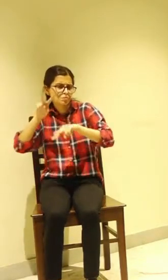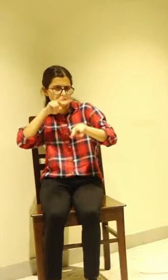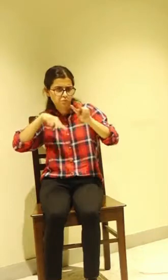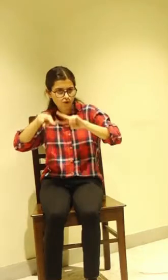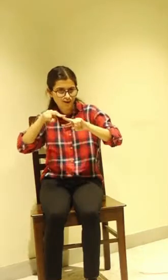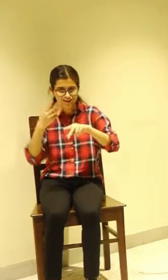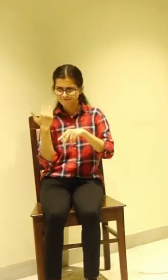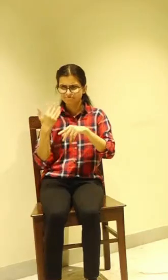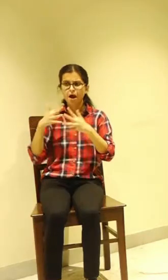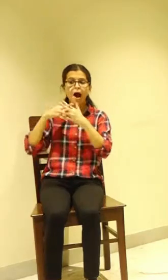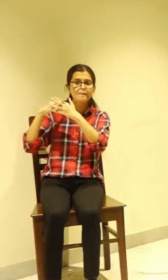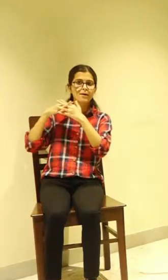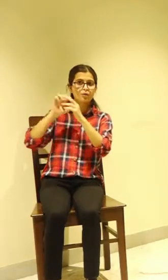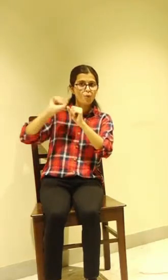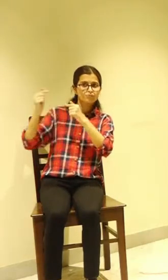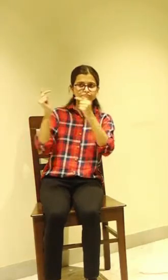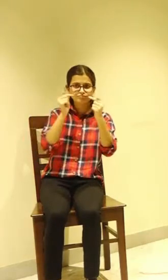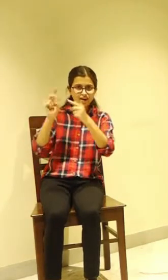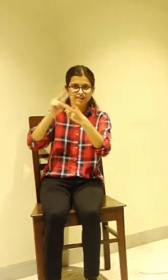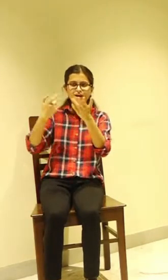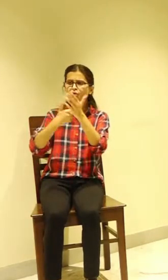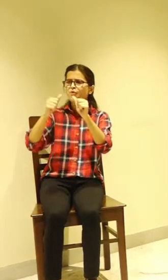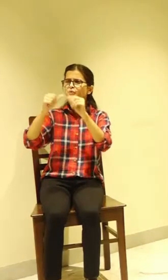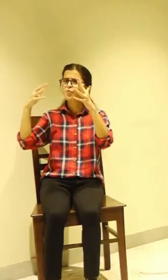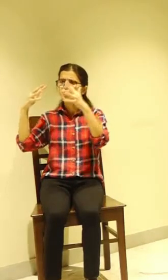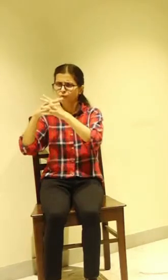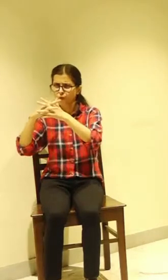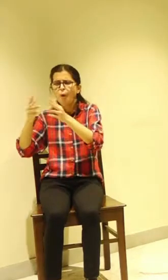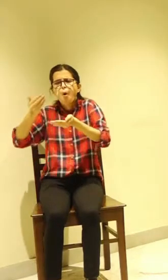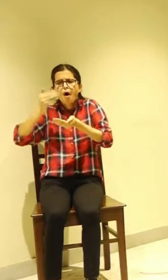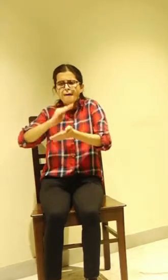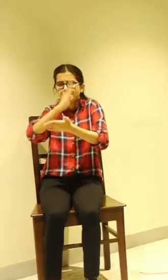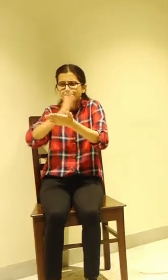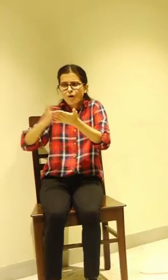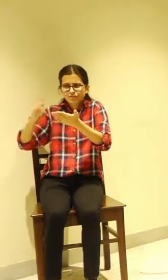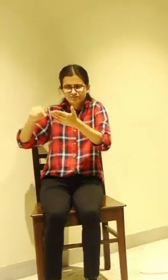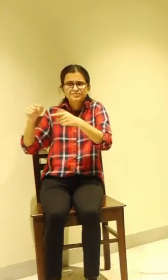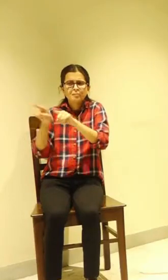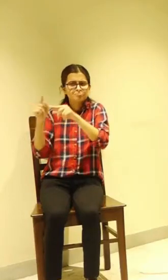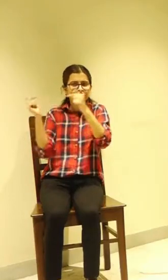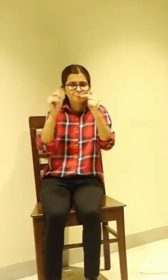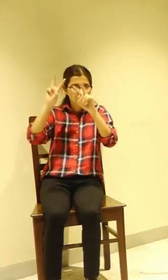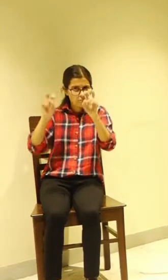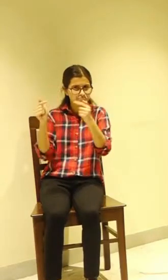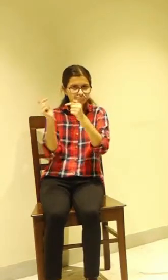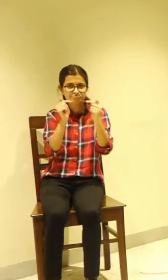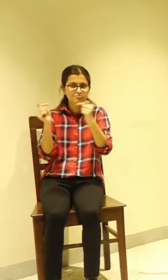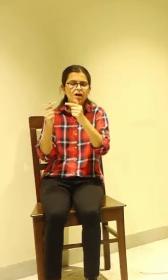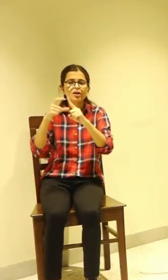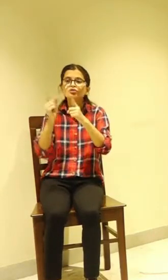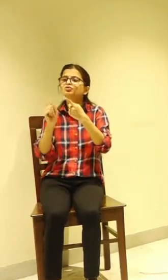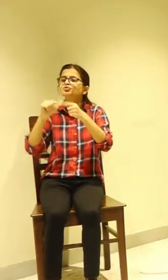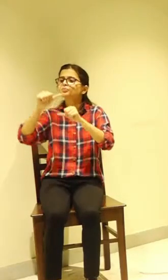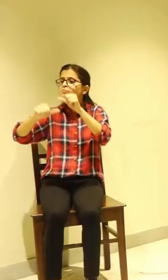recent debates in America? The Roe versus Wade judgment on abortion has a very direct nexus with this question of due process.